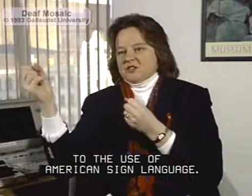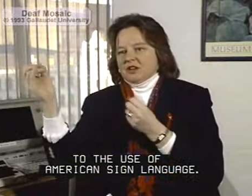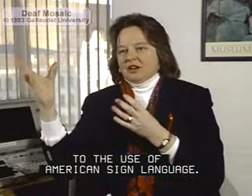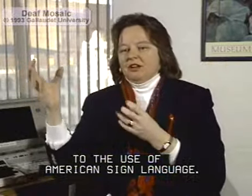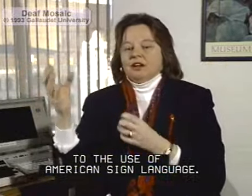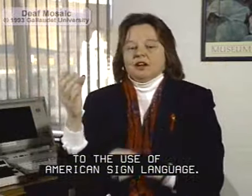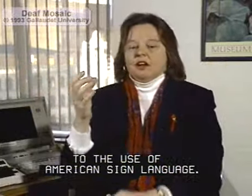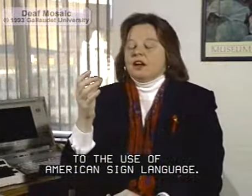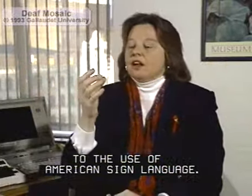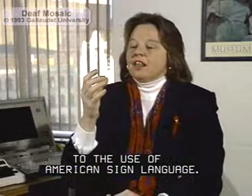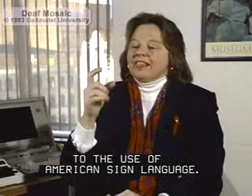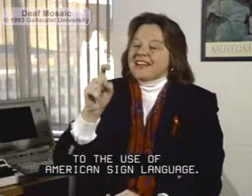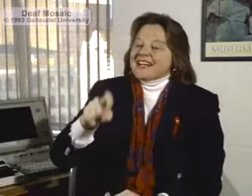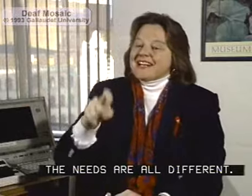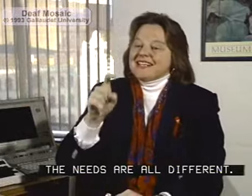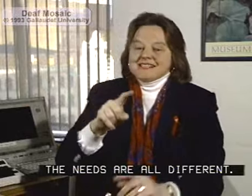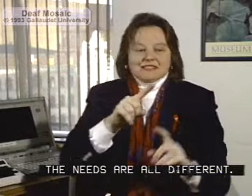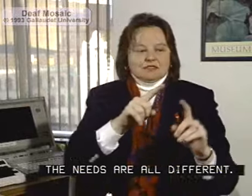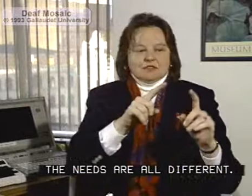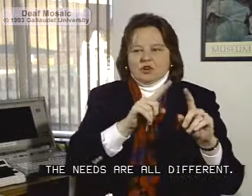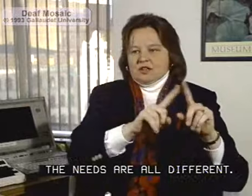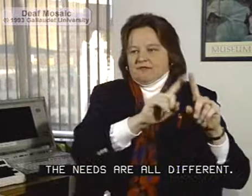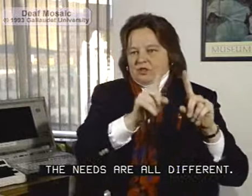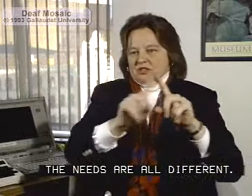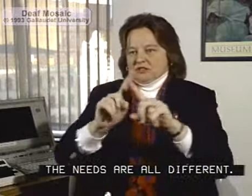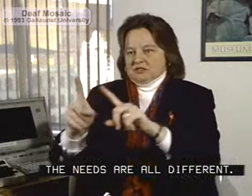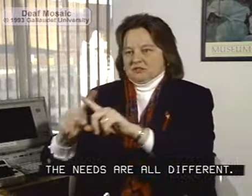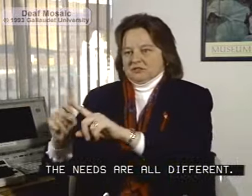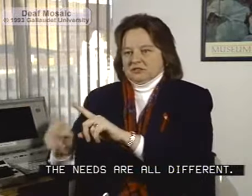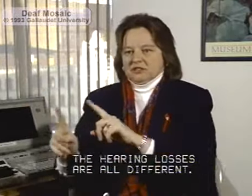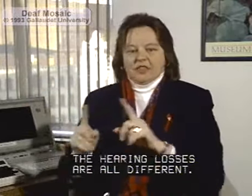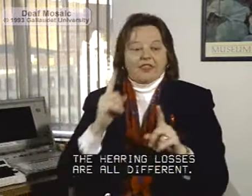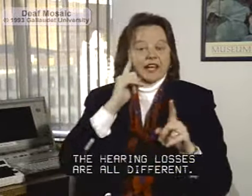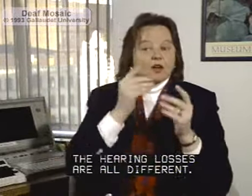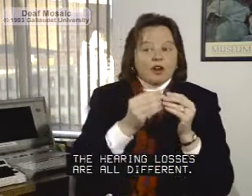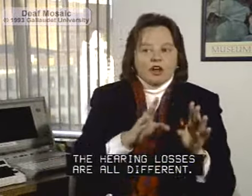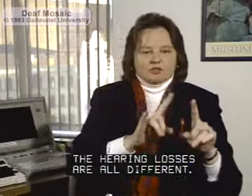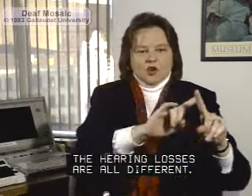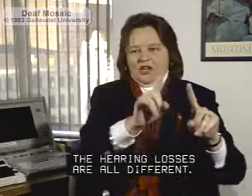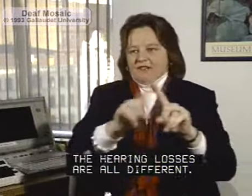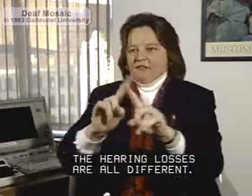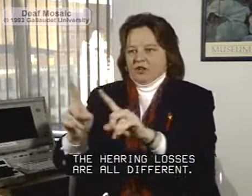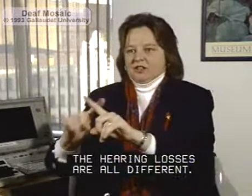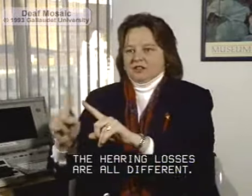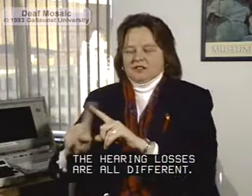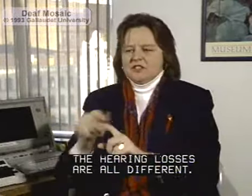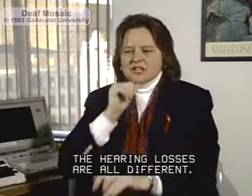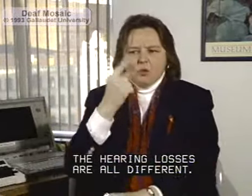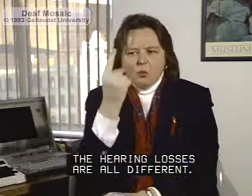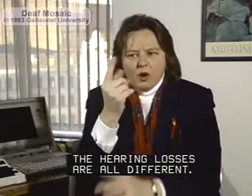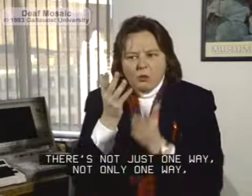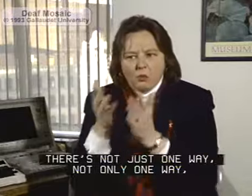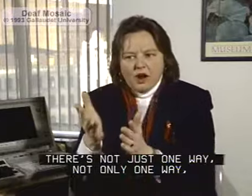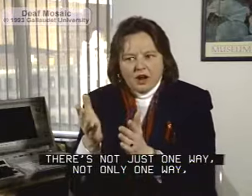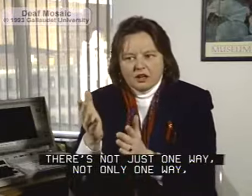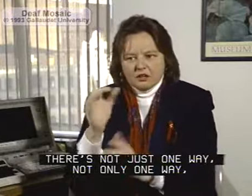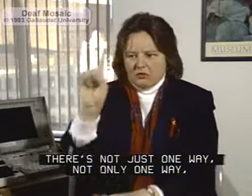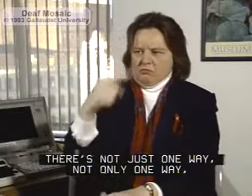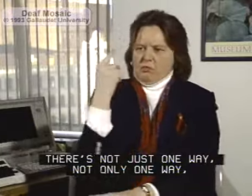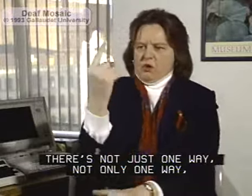Language. The needs are all different. The hearing losses are all different. There's not just one way,